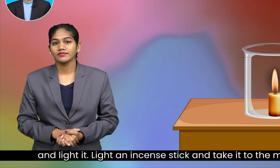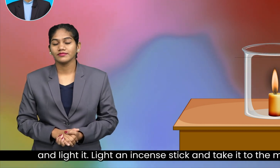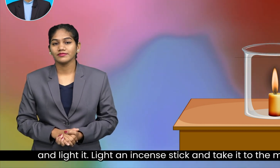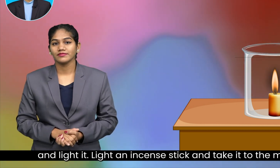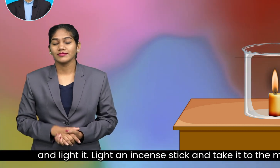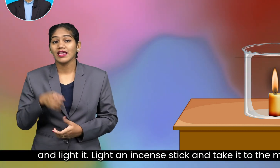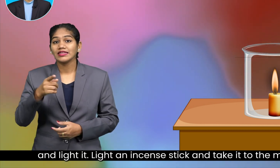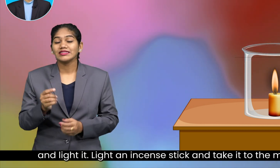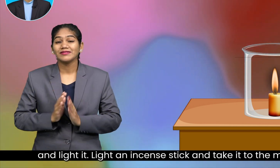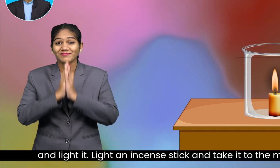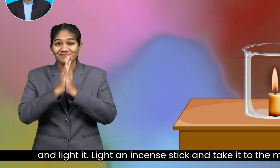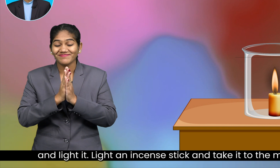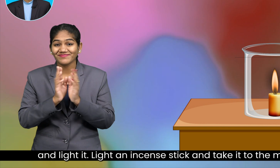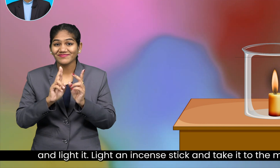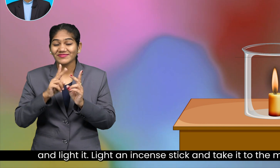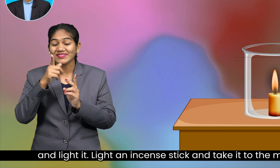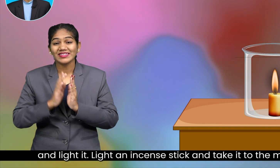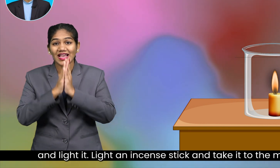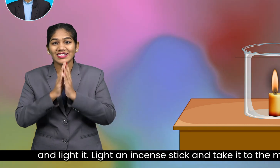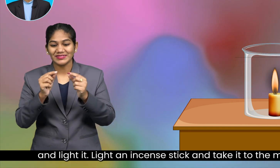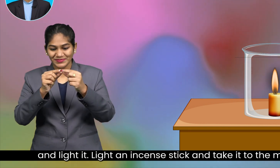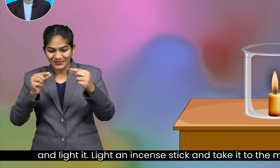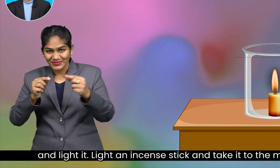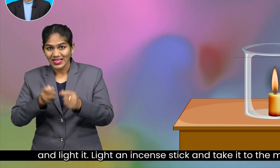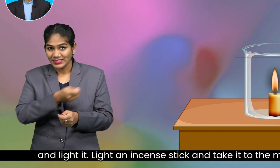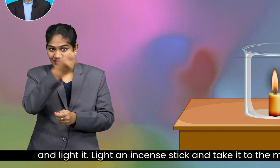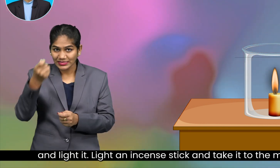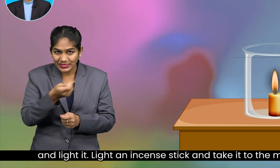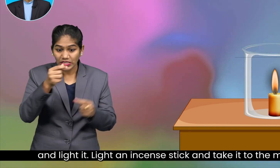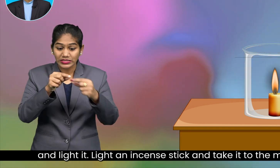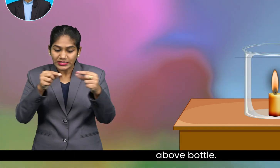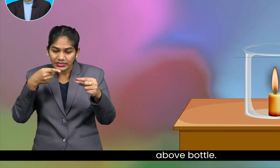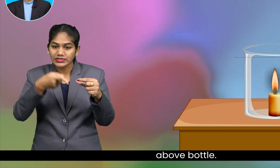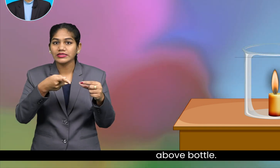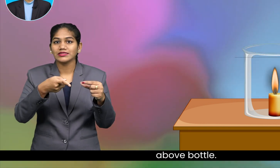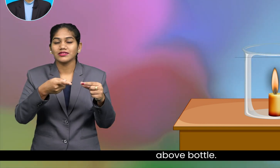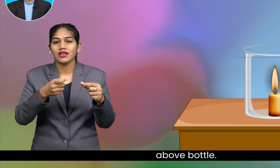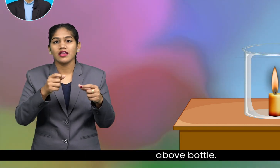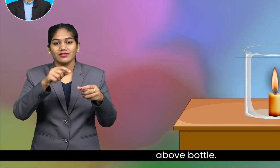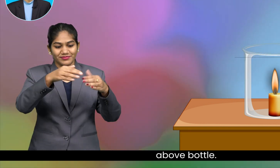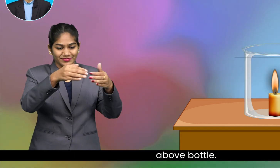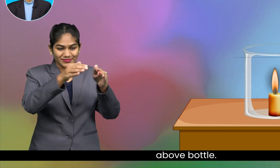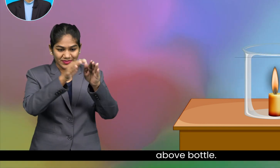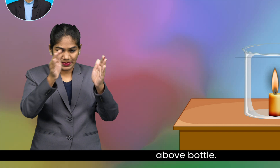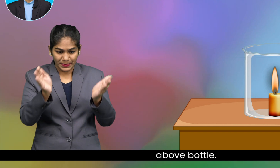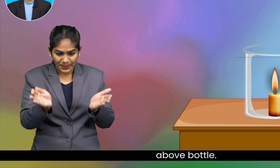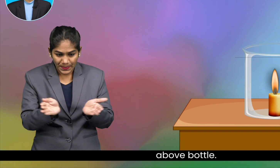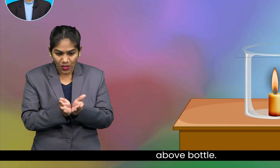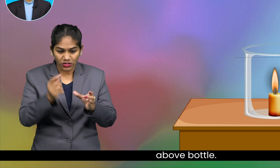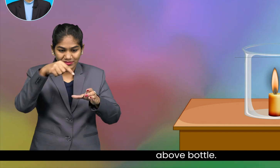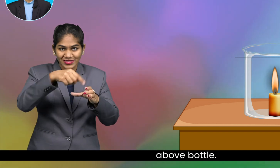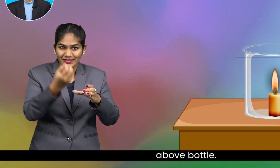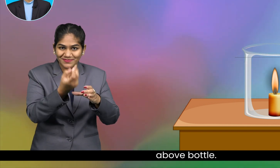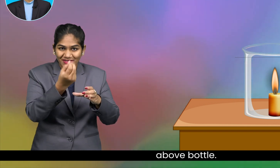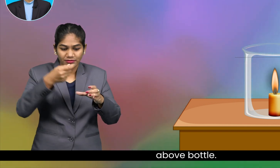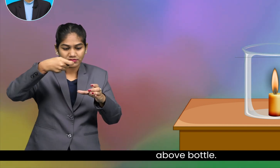Light an incense stick and take it to the mouth of the above bottle.